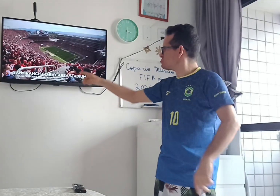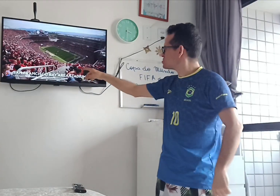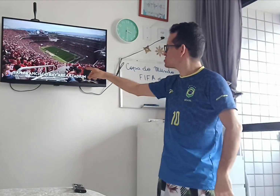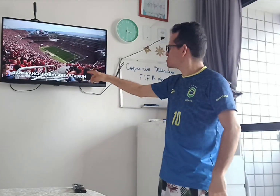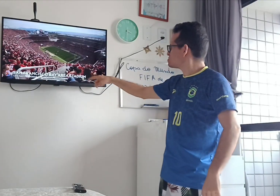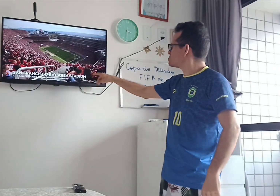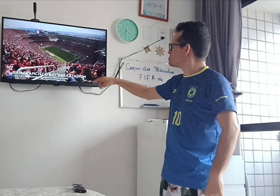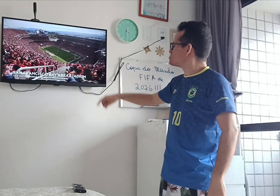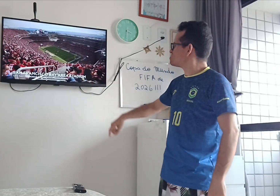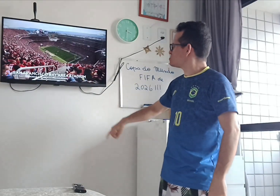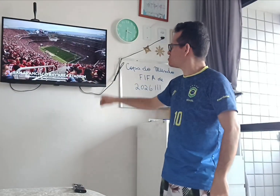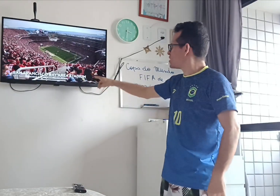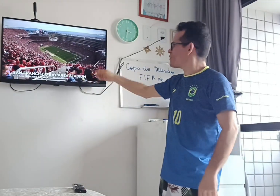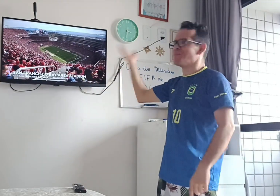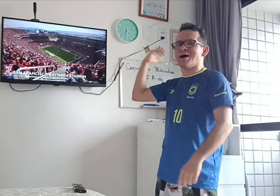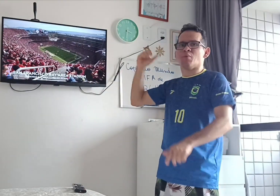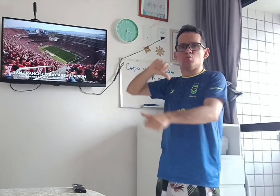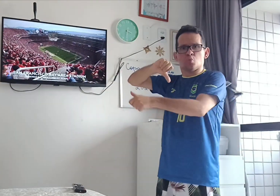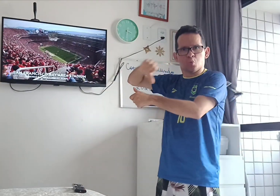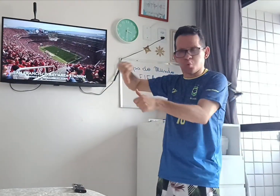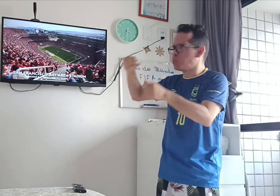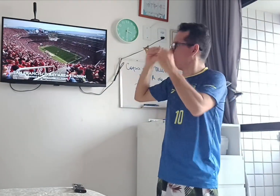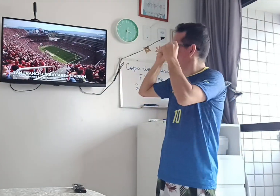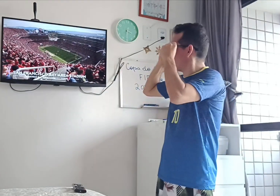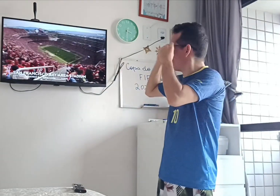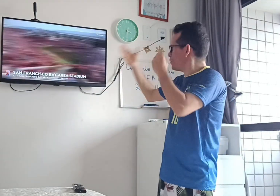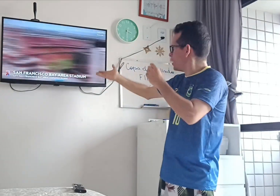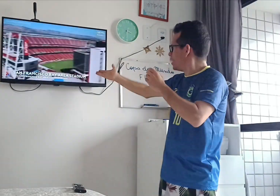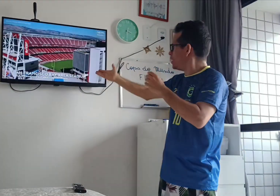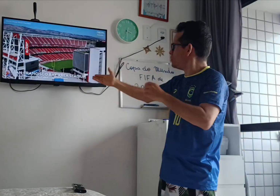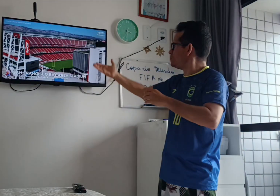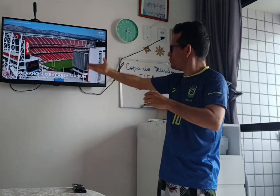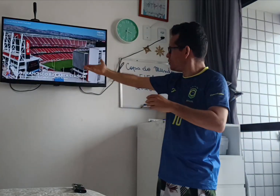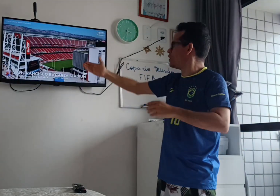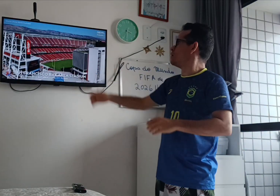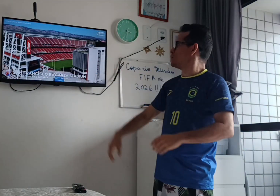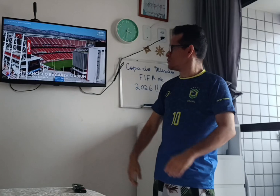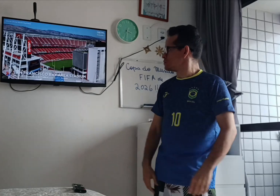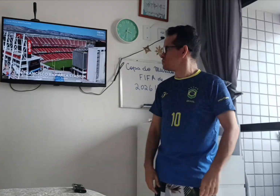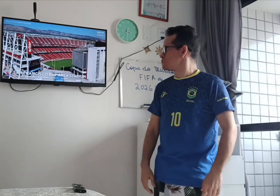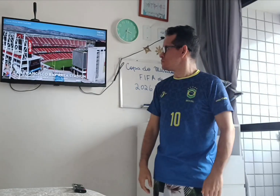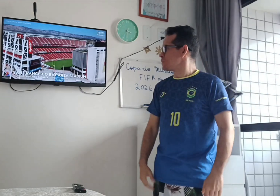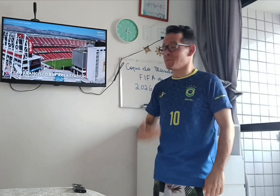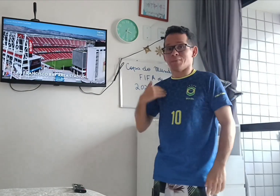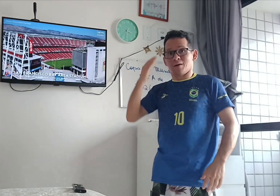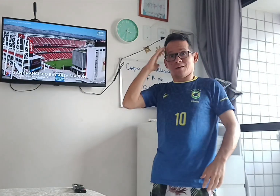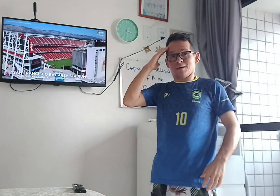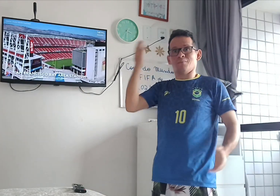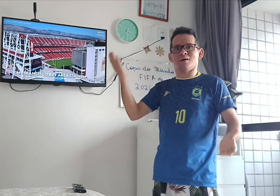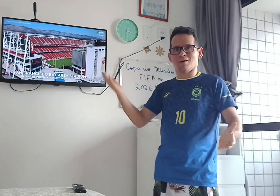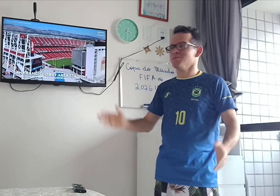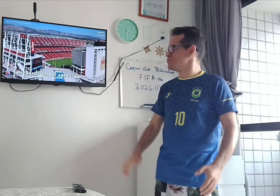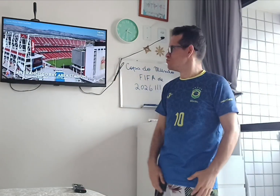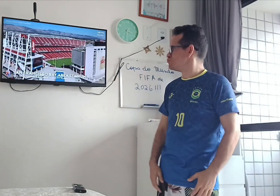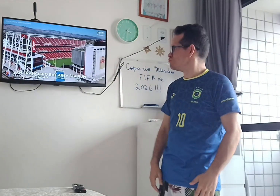Francisco Bay Area Stadium, staging 5 group fixtures and 1 round of 32 tie, and national teams playing here include Jordan and